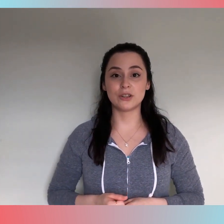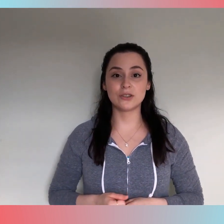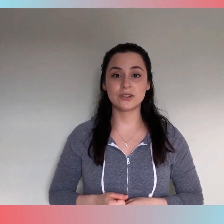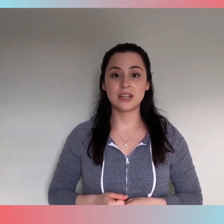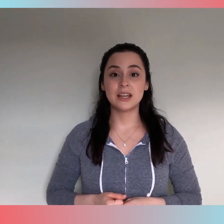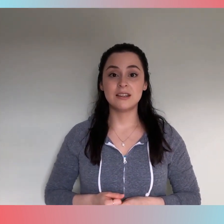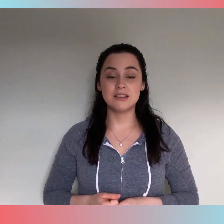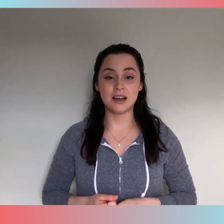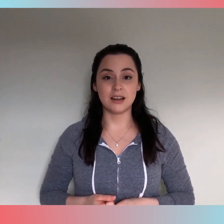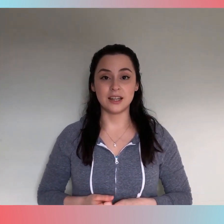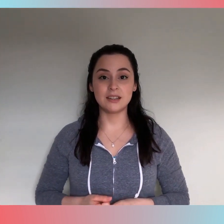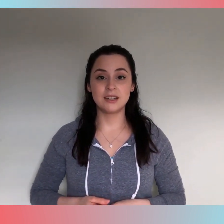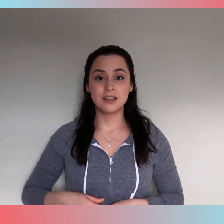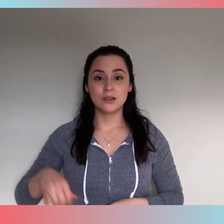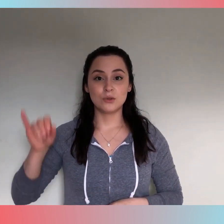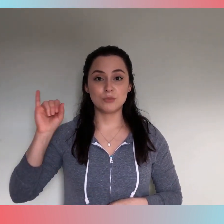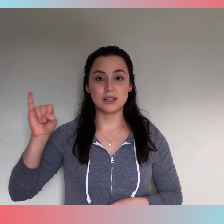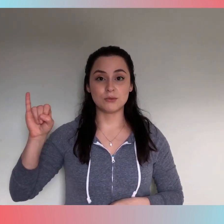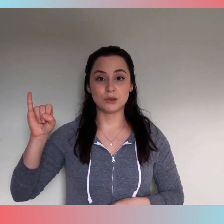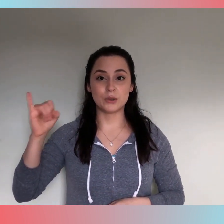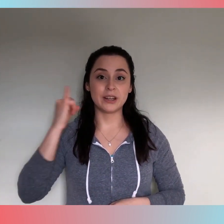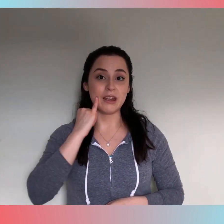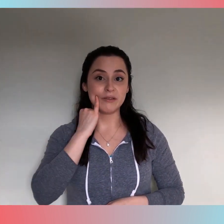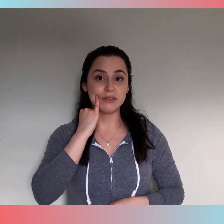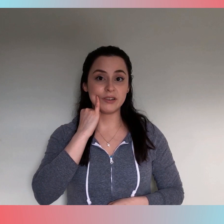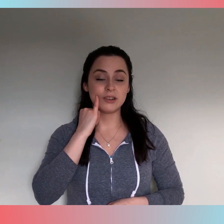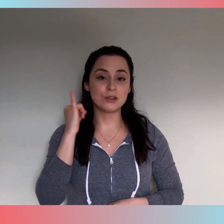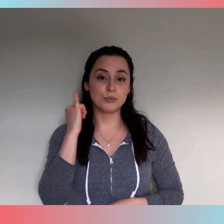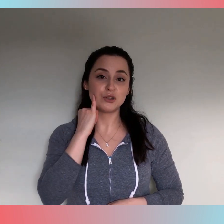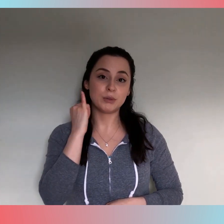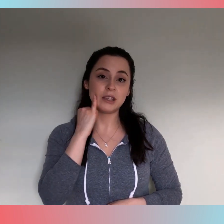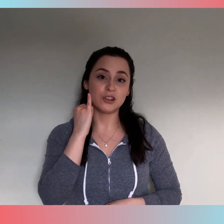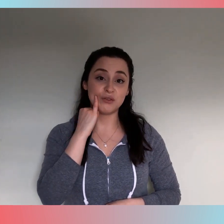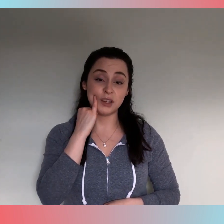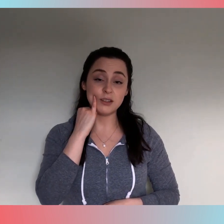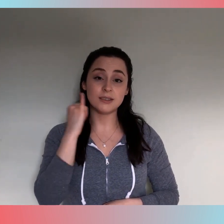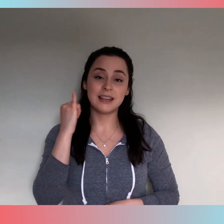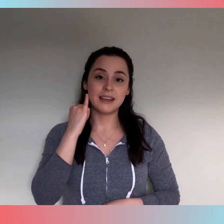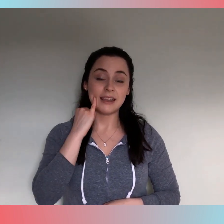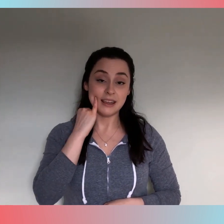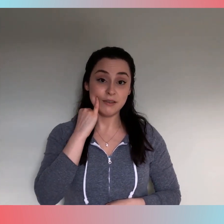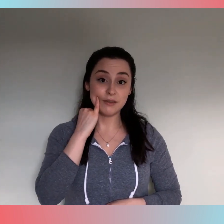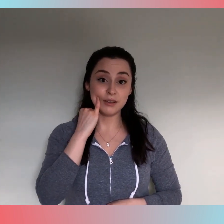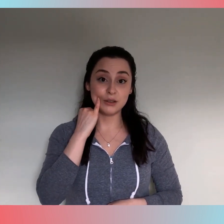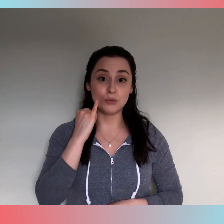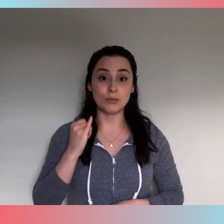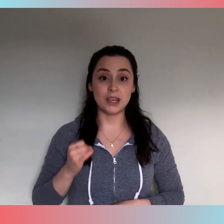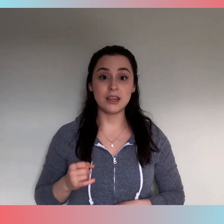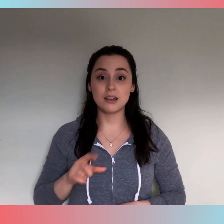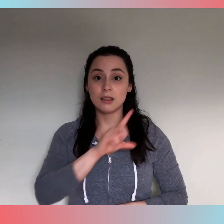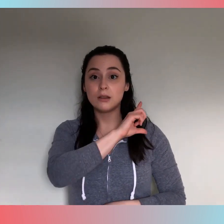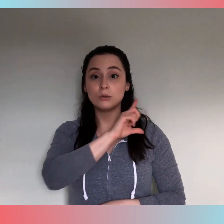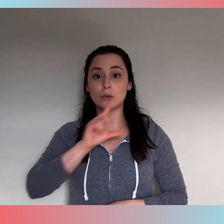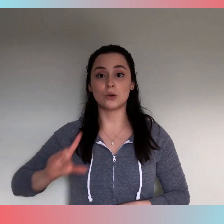verse 9, which begins with the word if. So, put your pinky on your face. If you make the